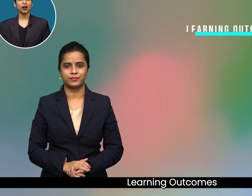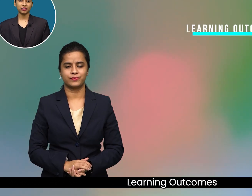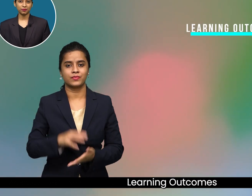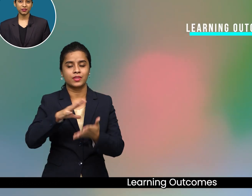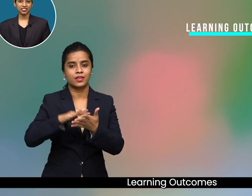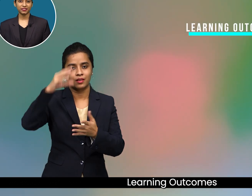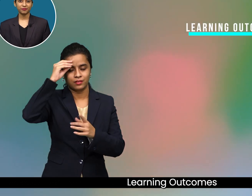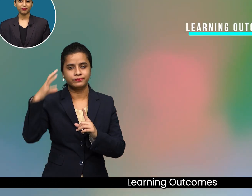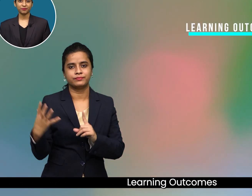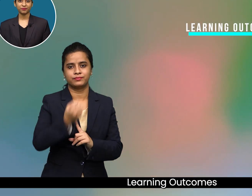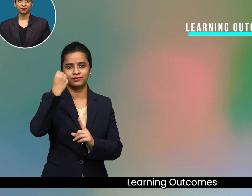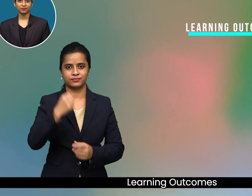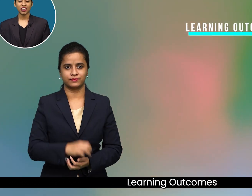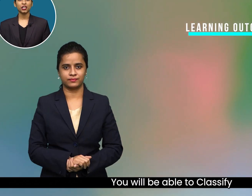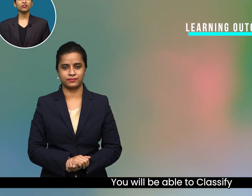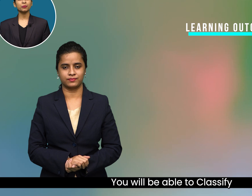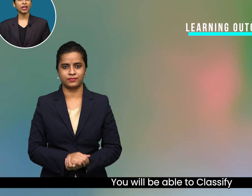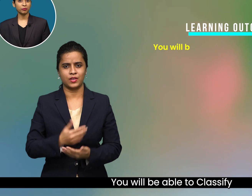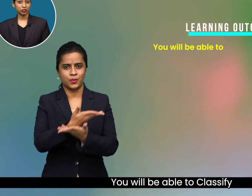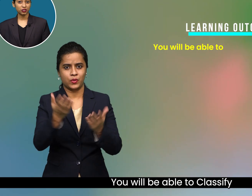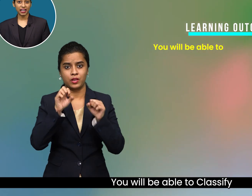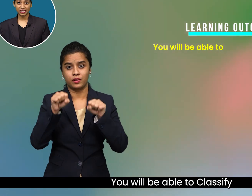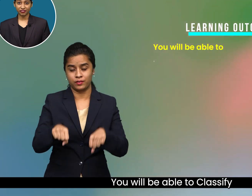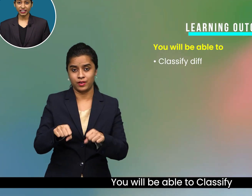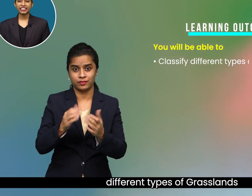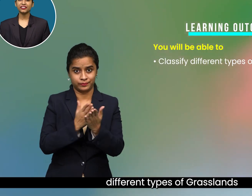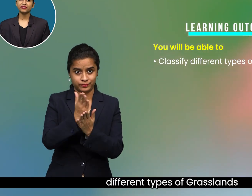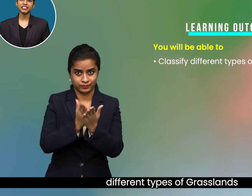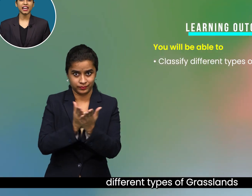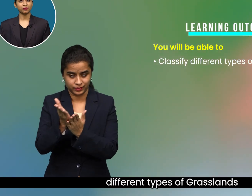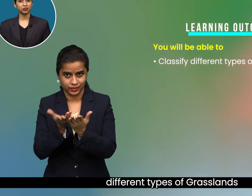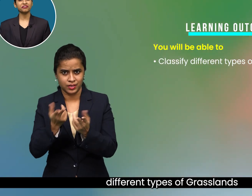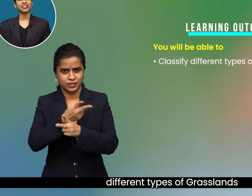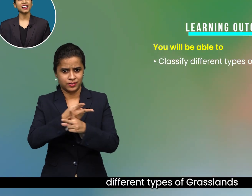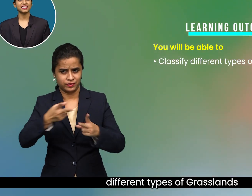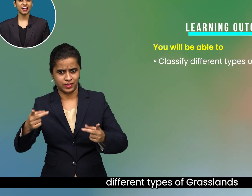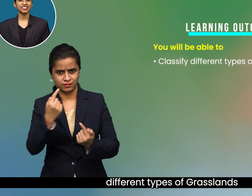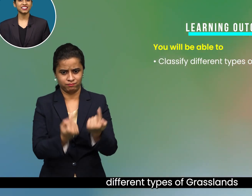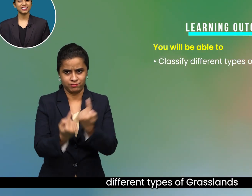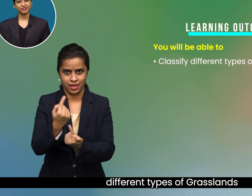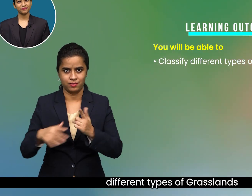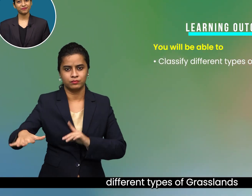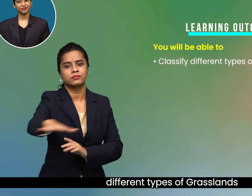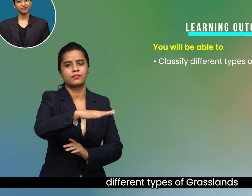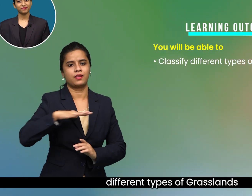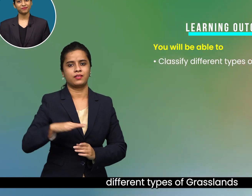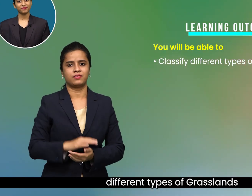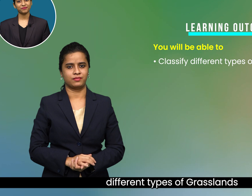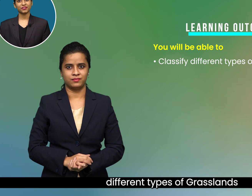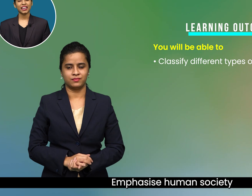Learning outcomes. You will be able to classify different types of grasslands.